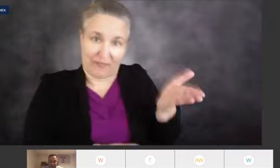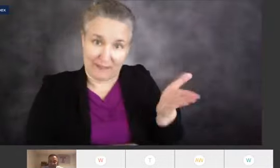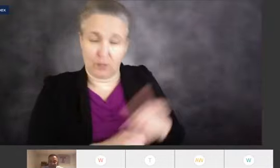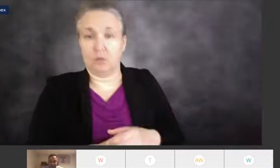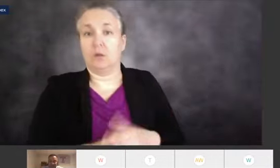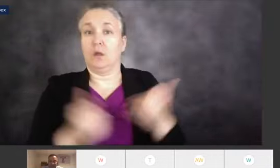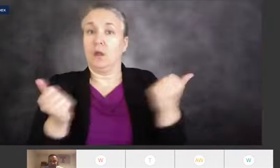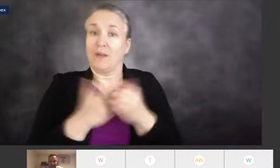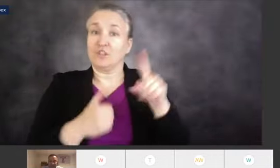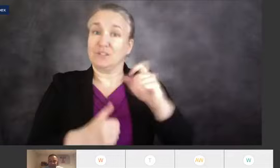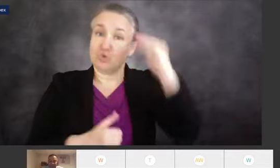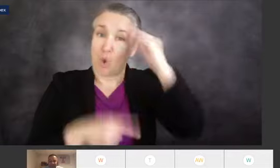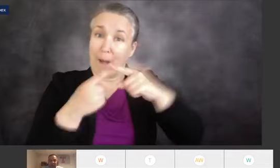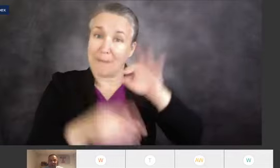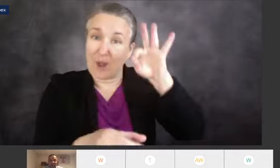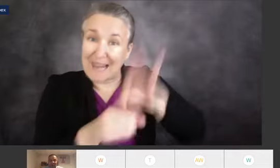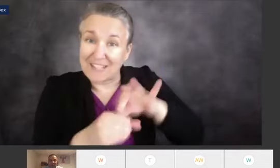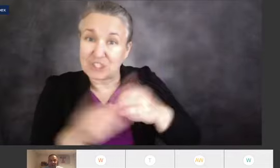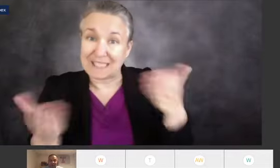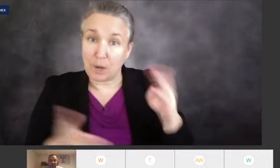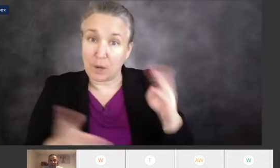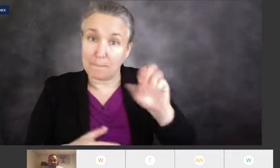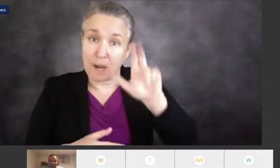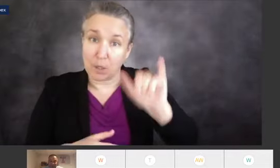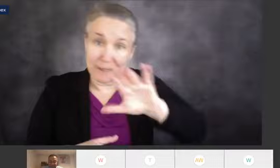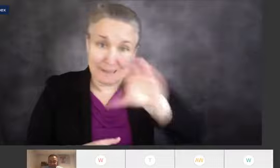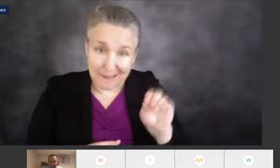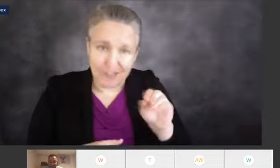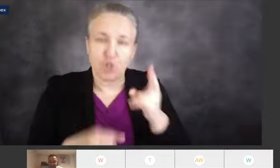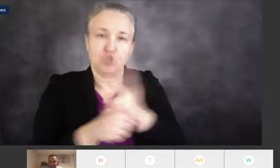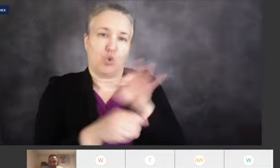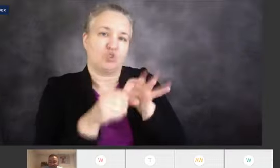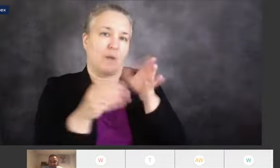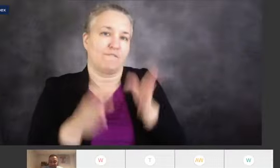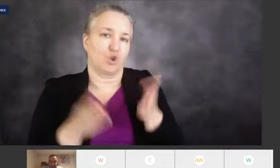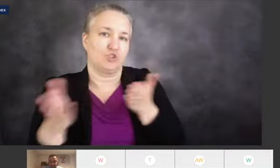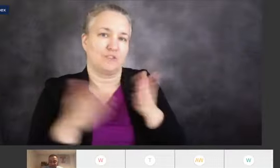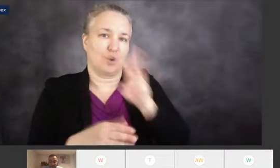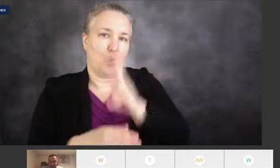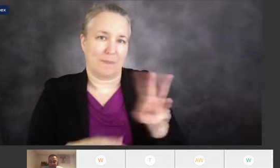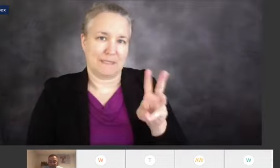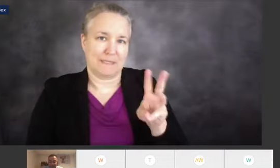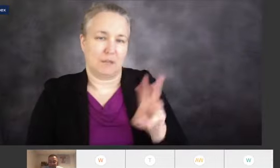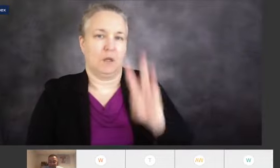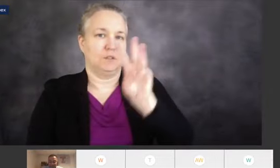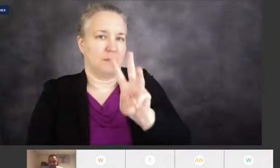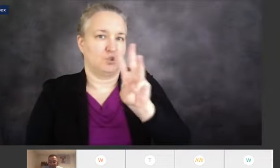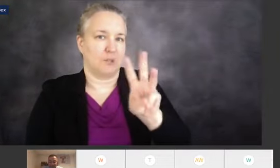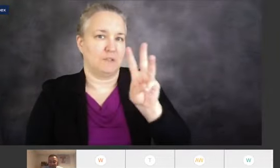election and voting in Montgomery County can be found on the Voter Services website at